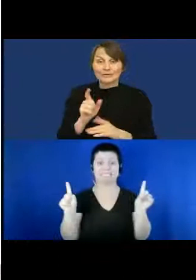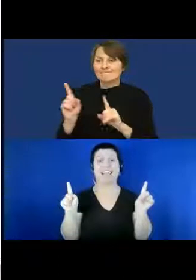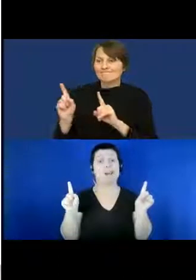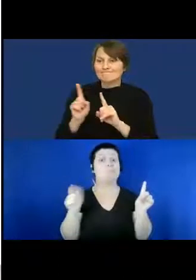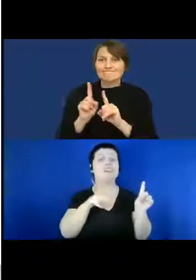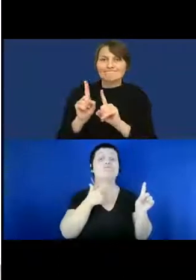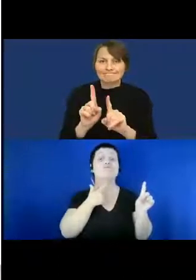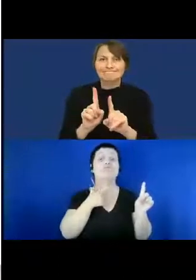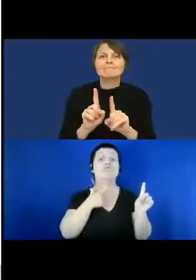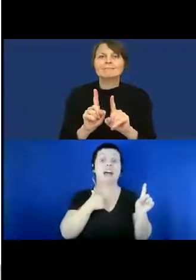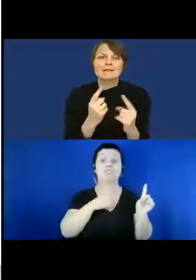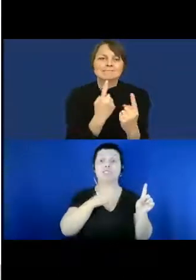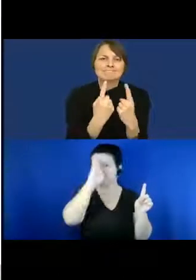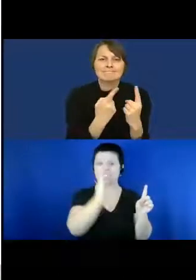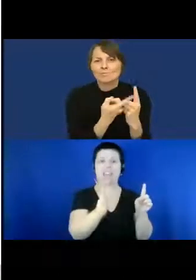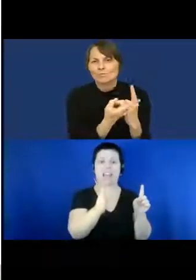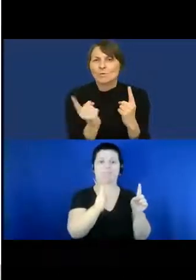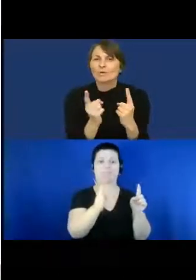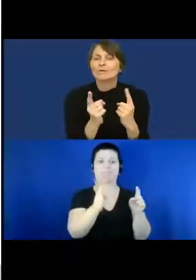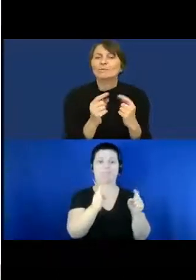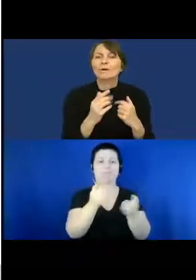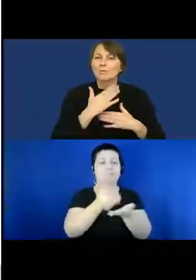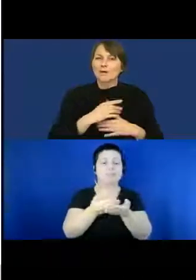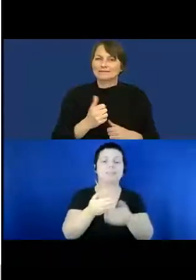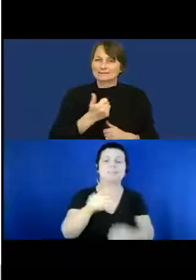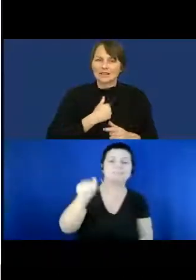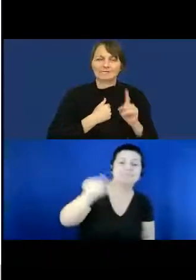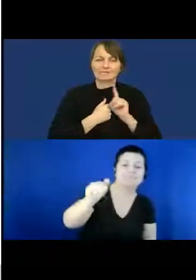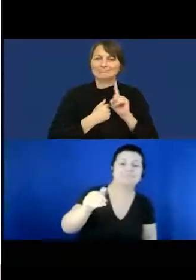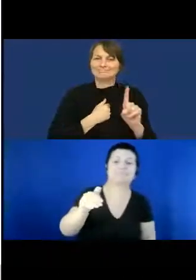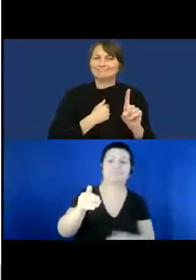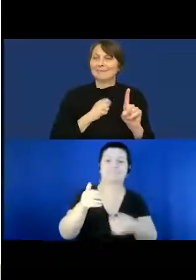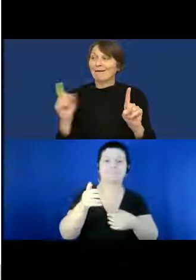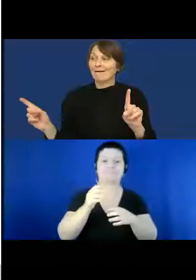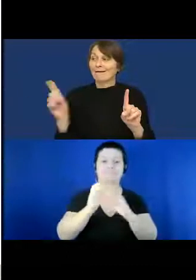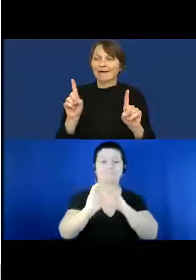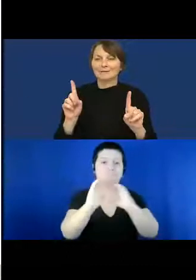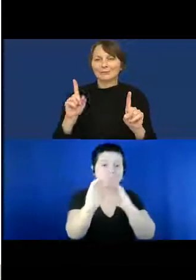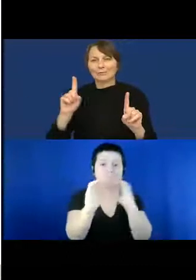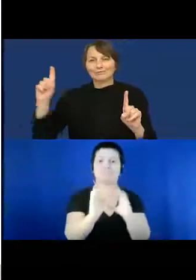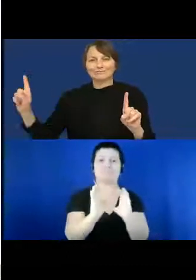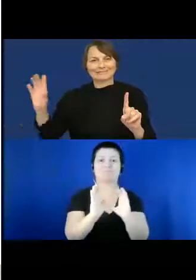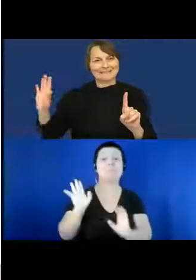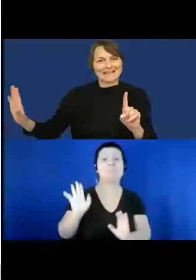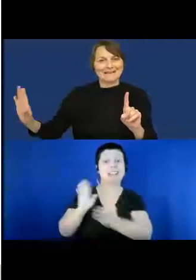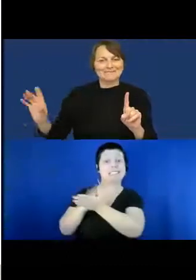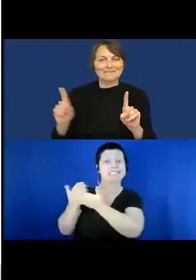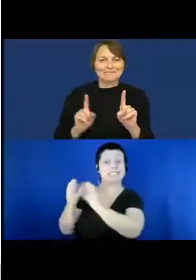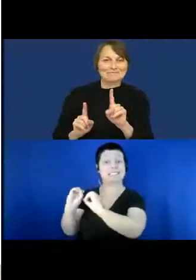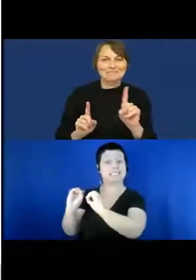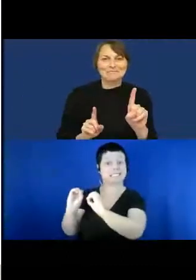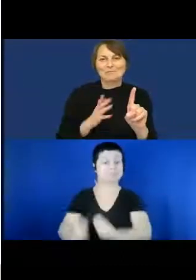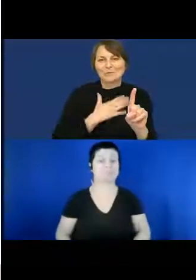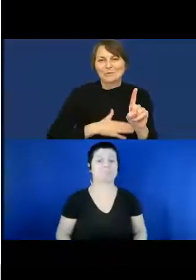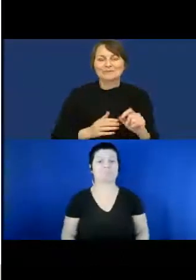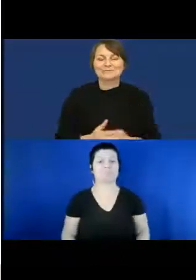initiate social interactions without the need of another person. And also something that we